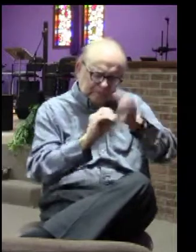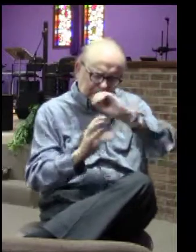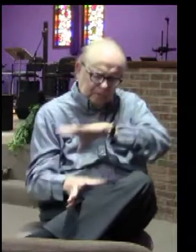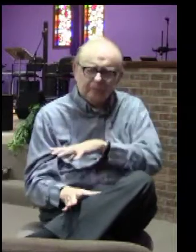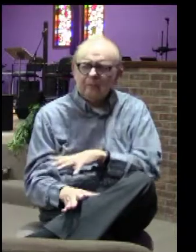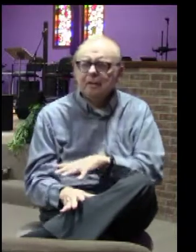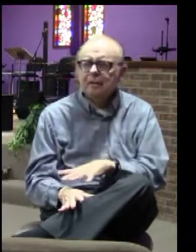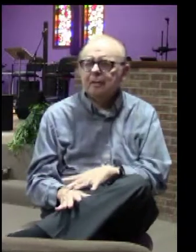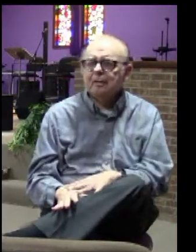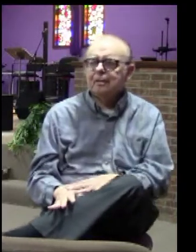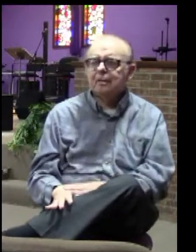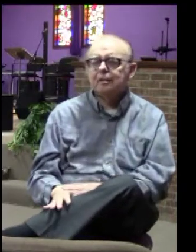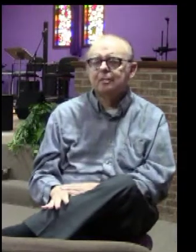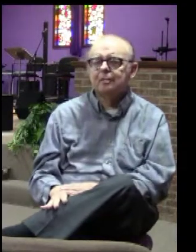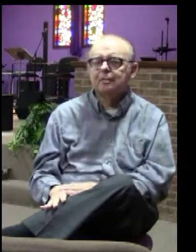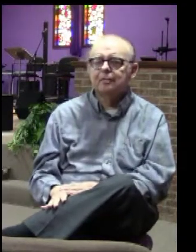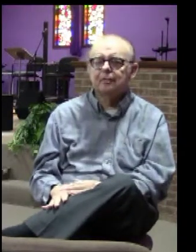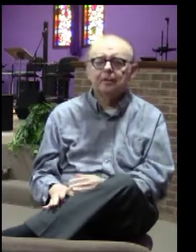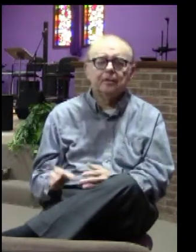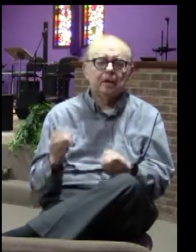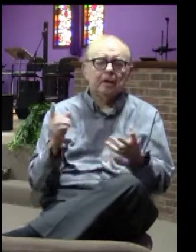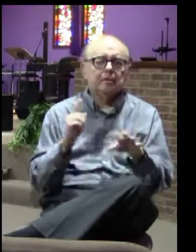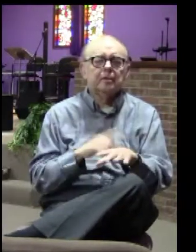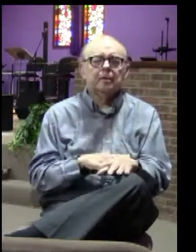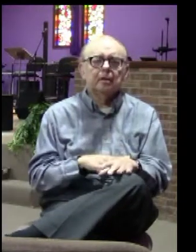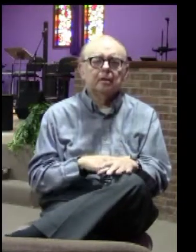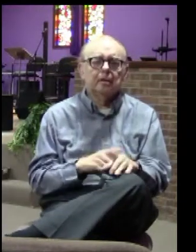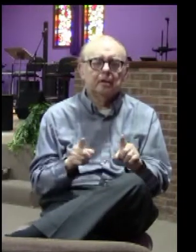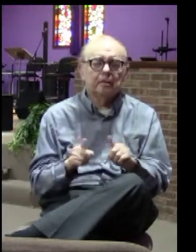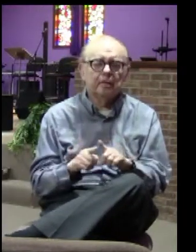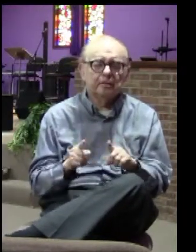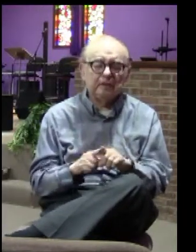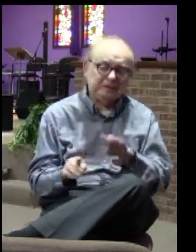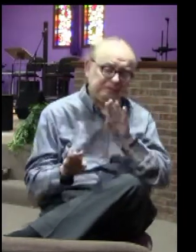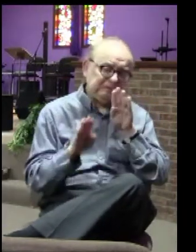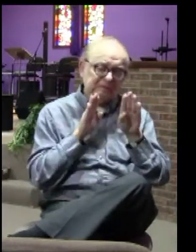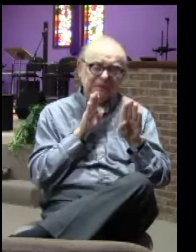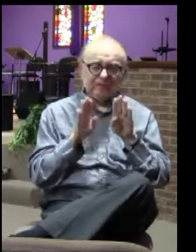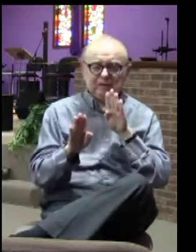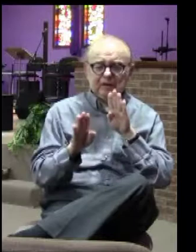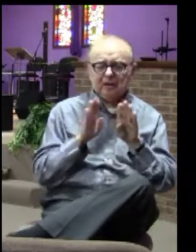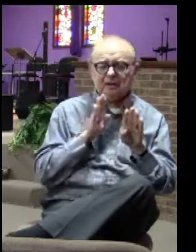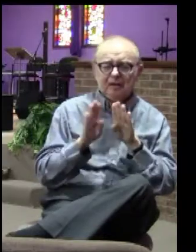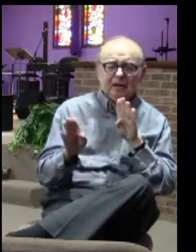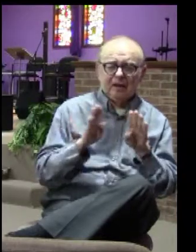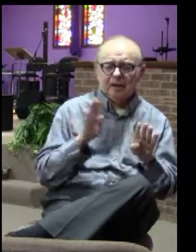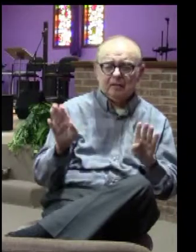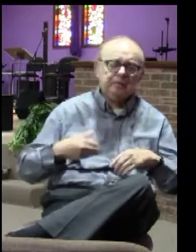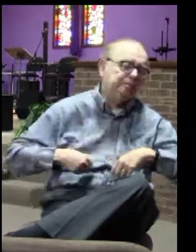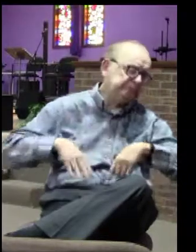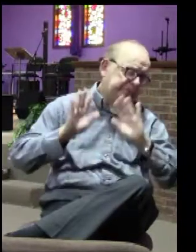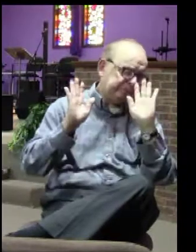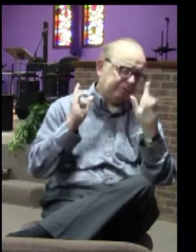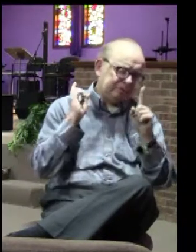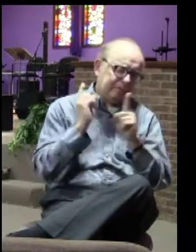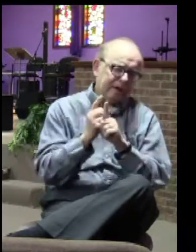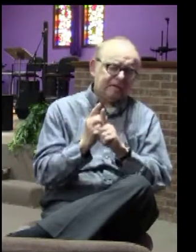mess. And so many times it's like a frustration, and you give it up,